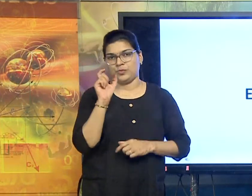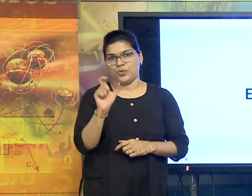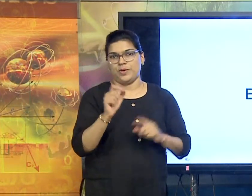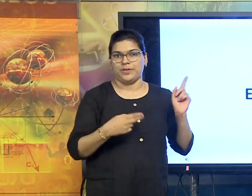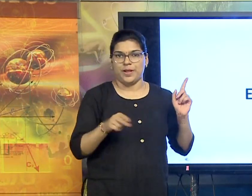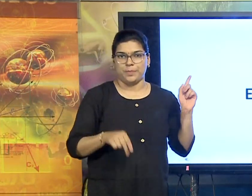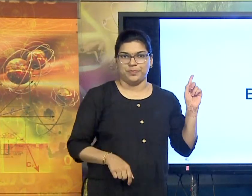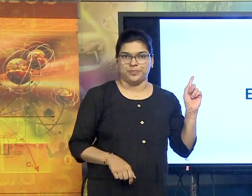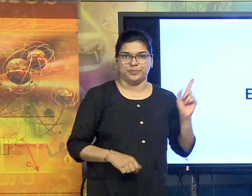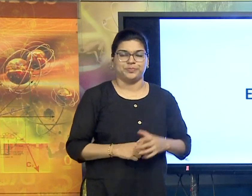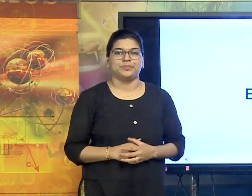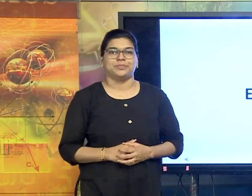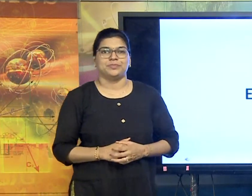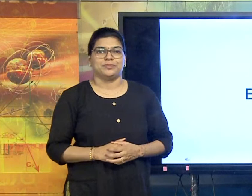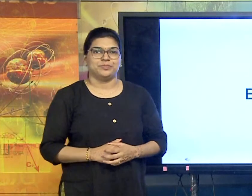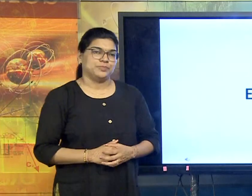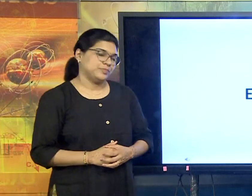the other.